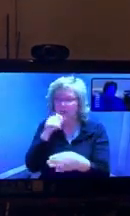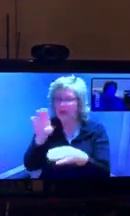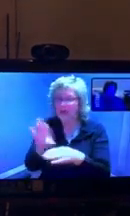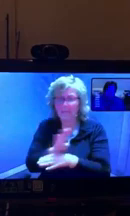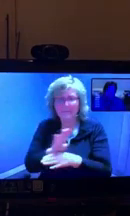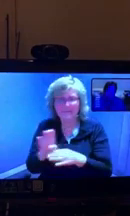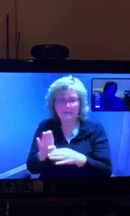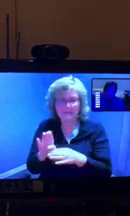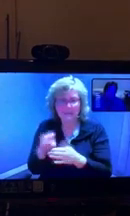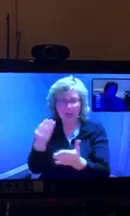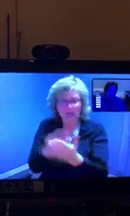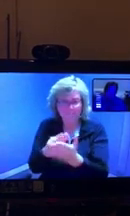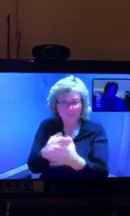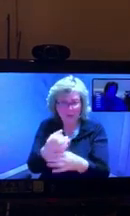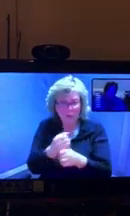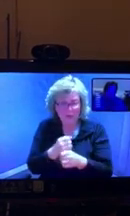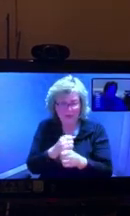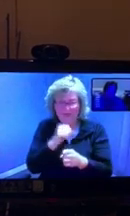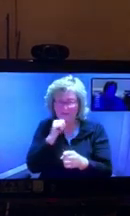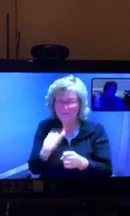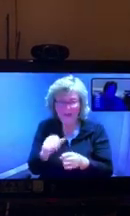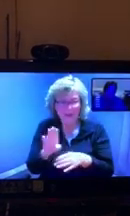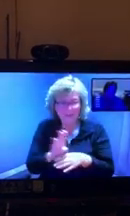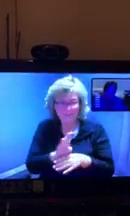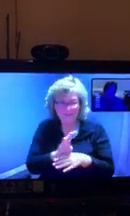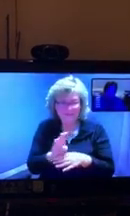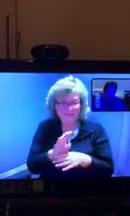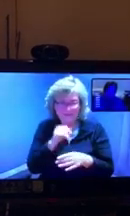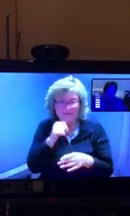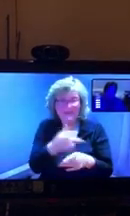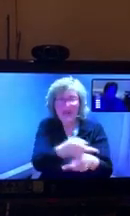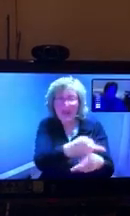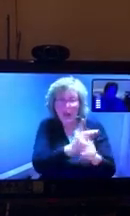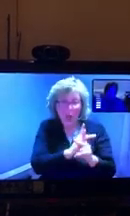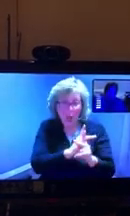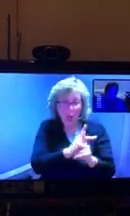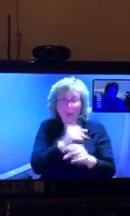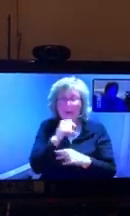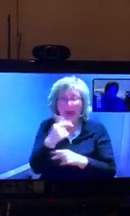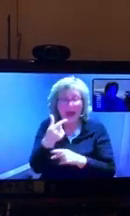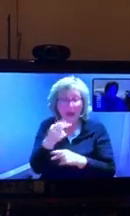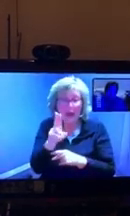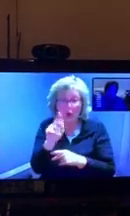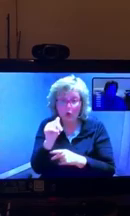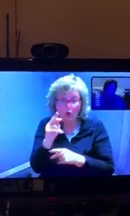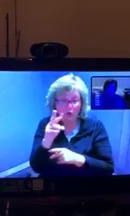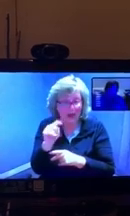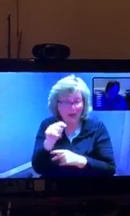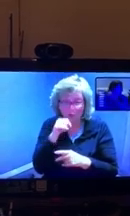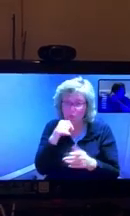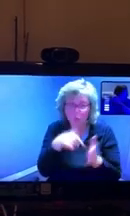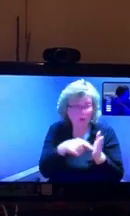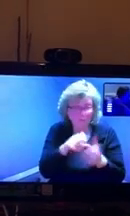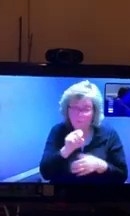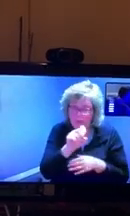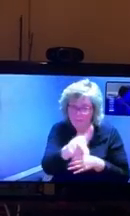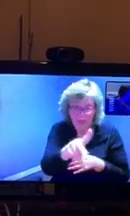And I'll tell you another thing, it's not a loan or a grant. You never have to pay it back. This is not a business, and as a result, it's not a